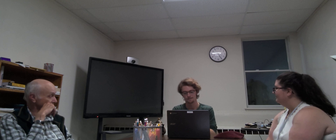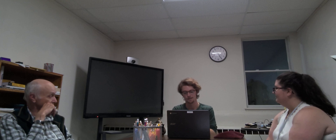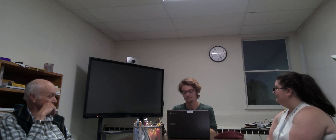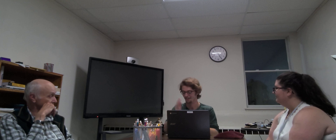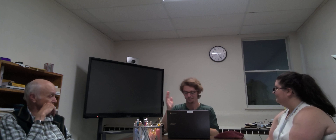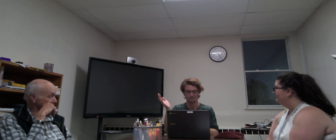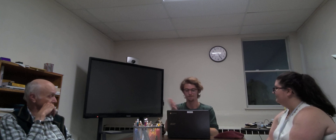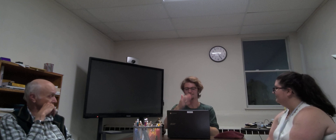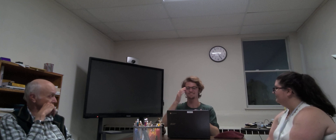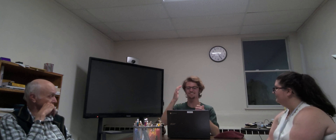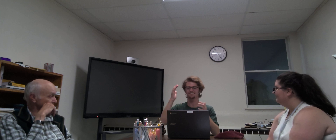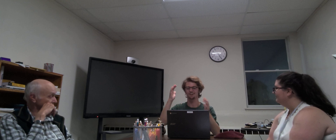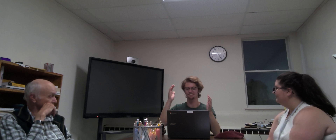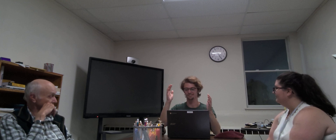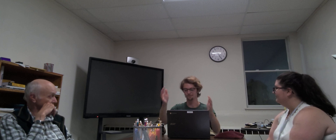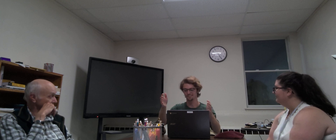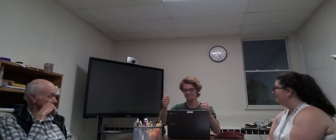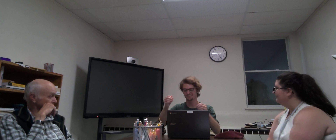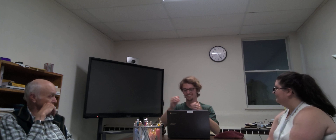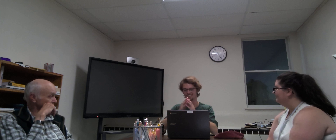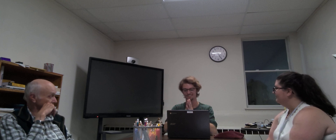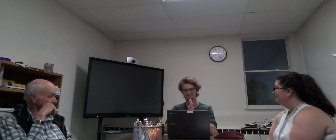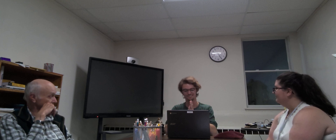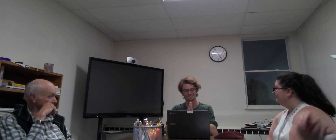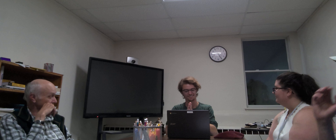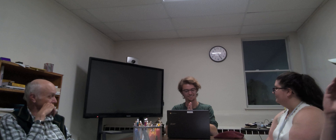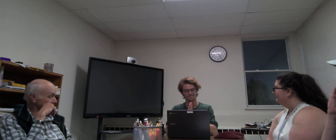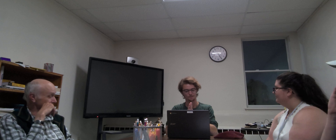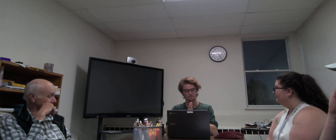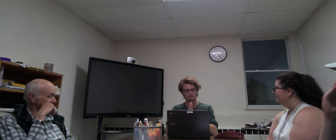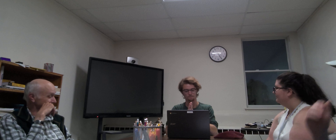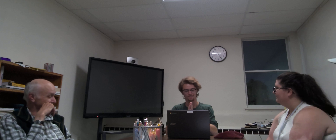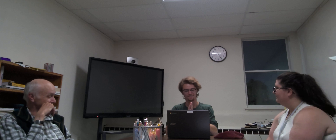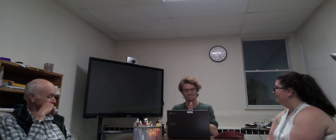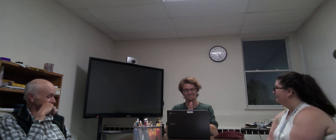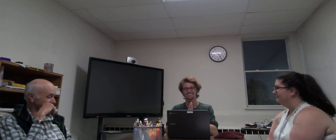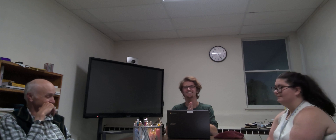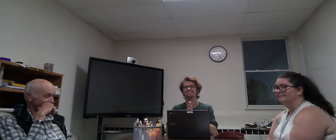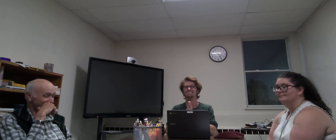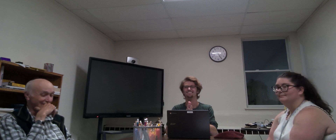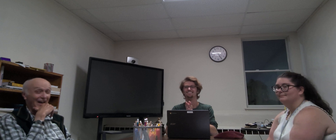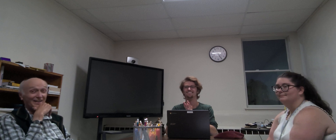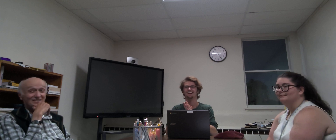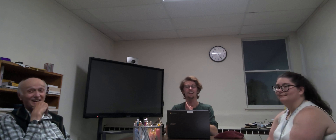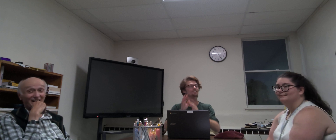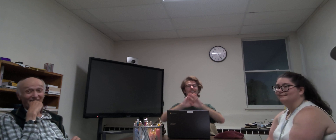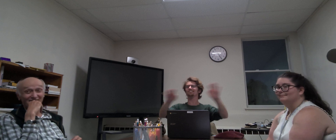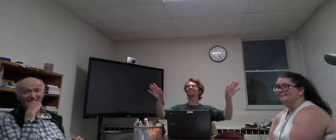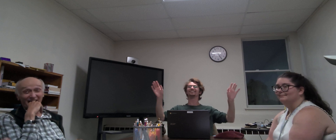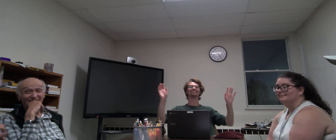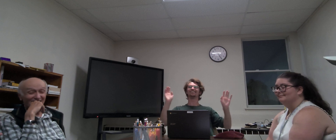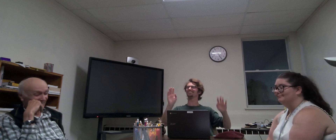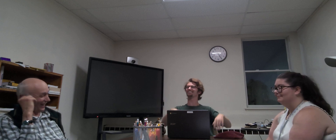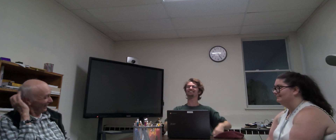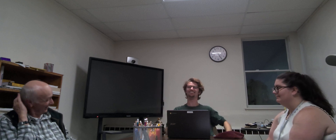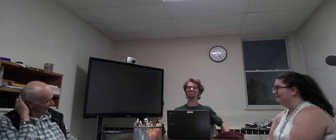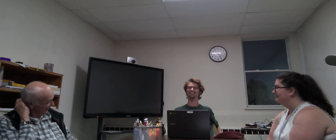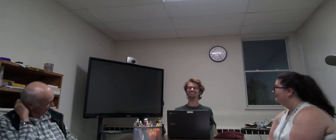you've got all the months, all of your birthdays down. It's just down. I know. Yeah, right. it's down. Down there, you'll never have to review it again.